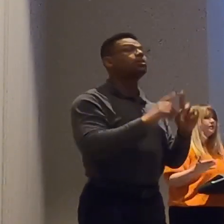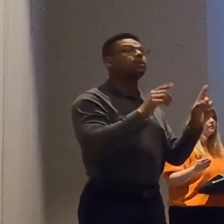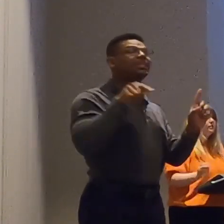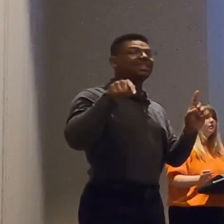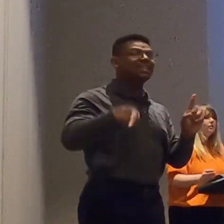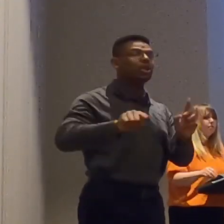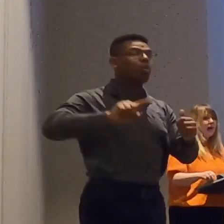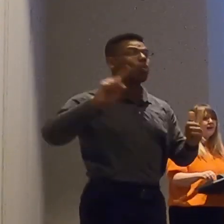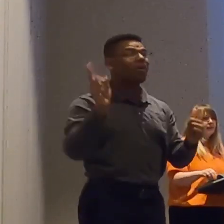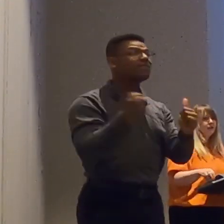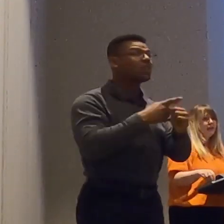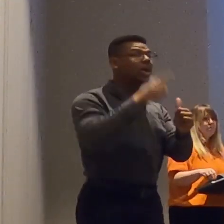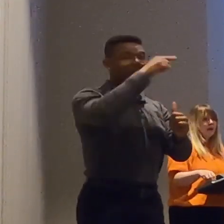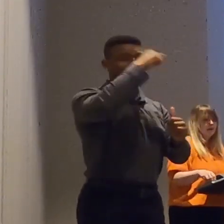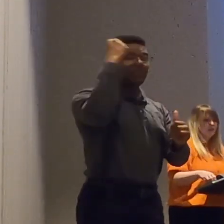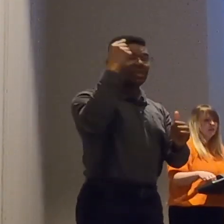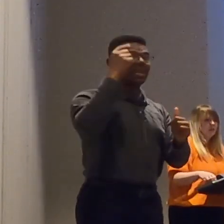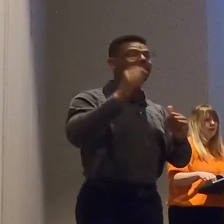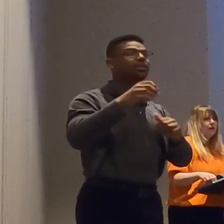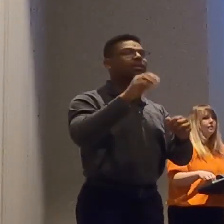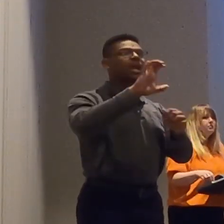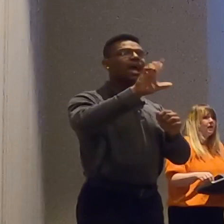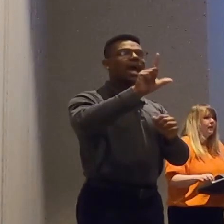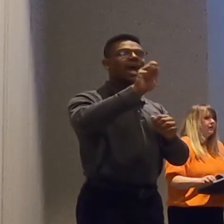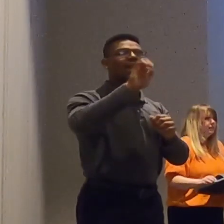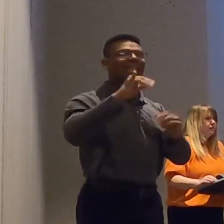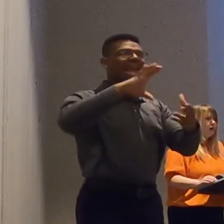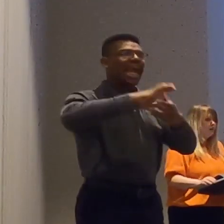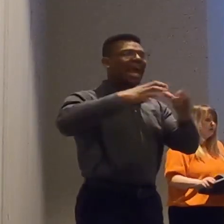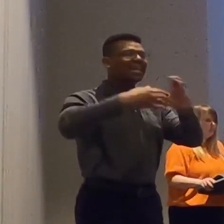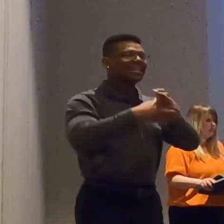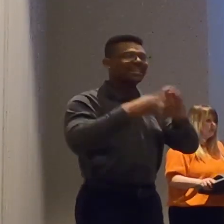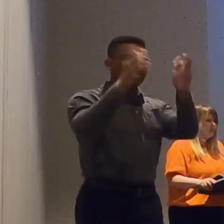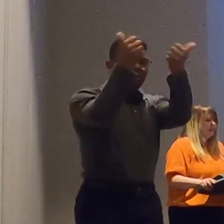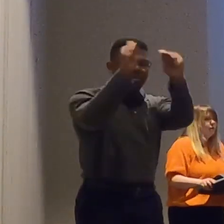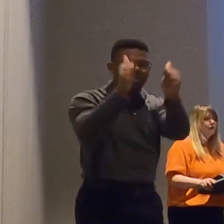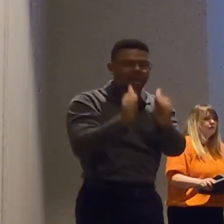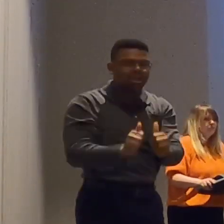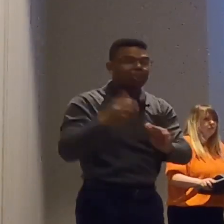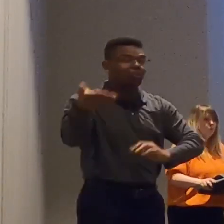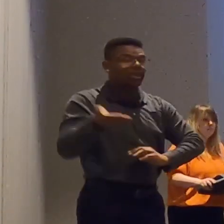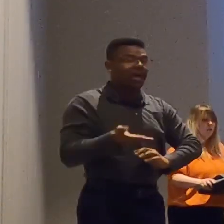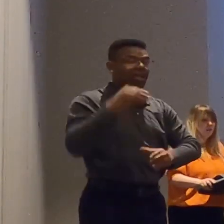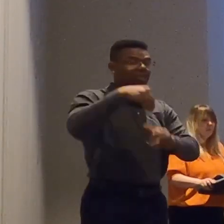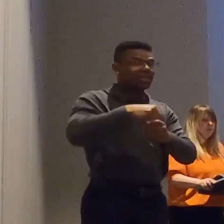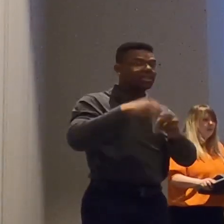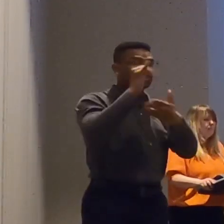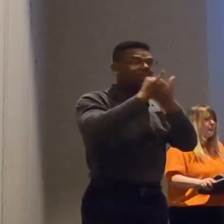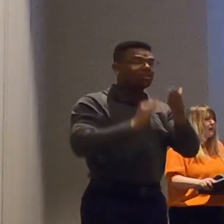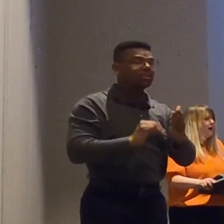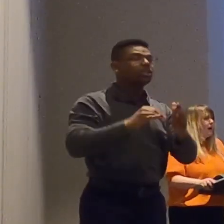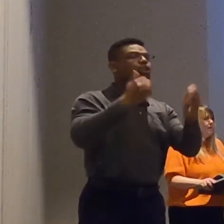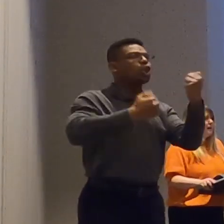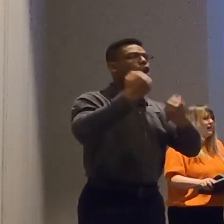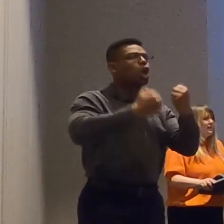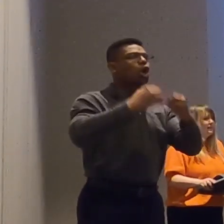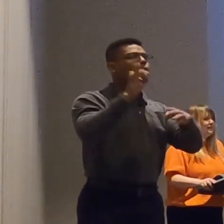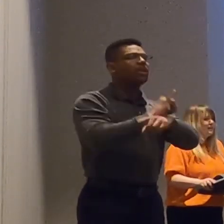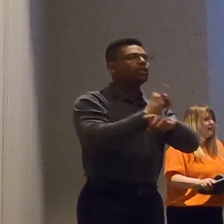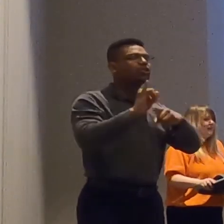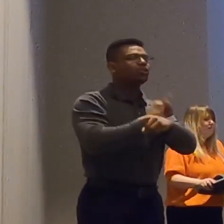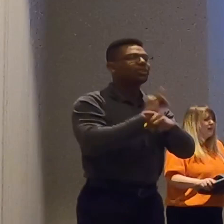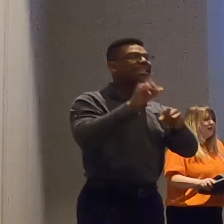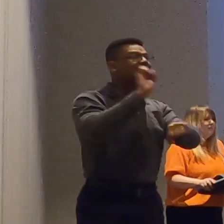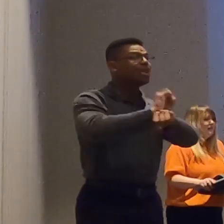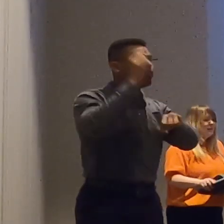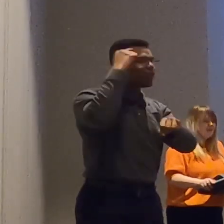the first Black clay modeler to be hired into the auto industry. He worked for Ford Motor Company. And